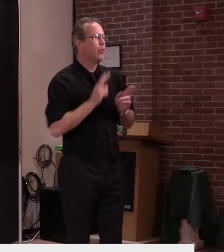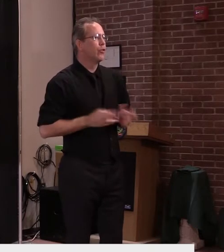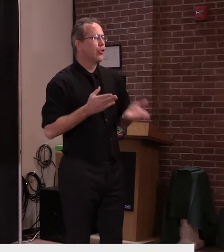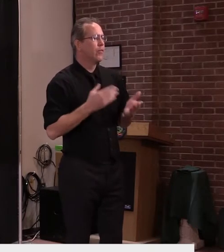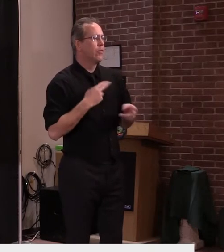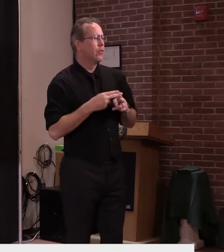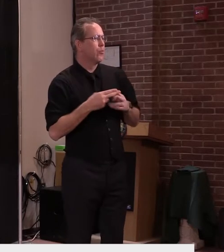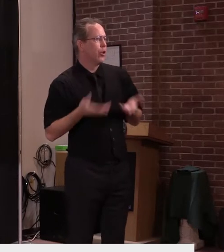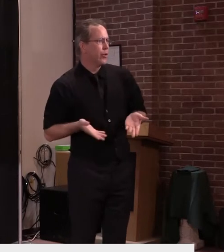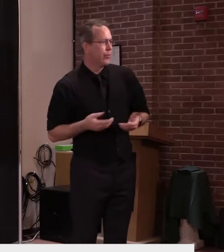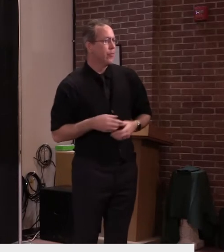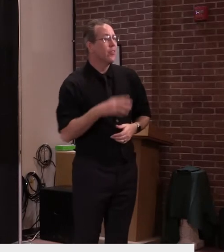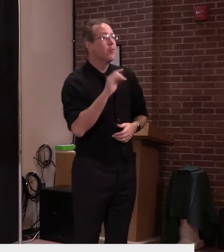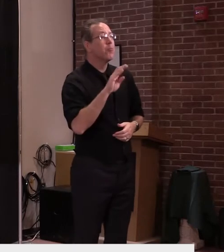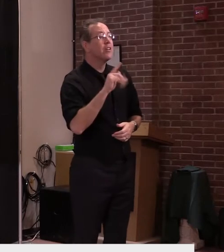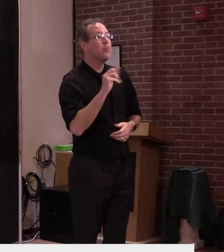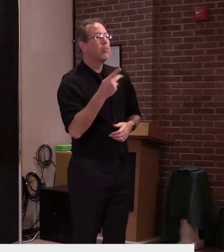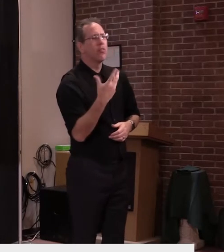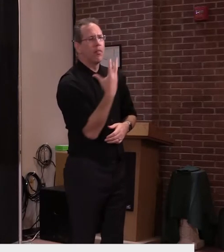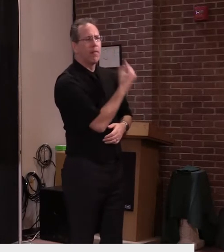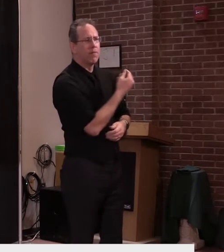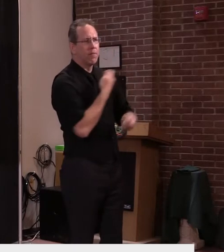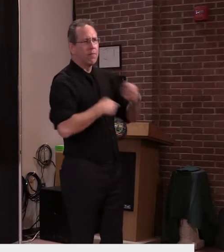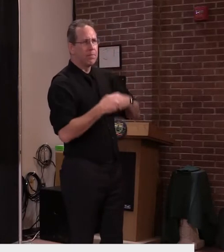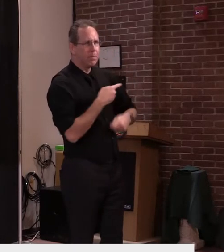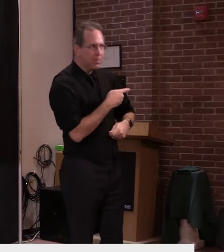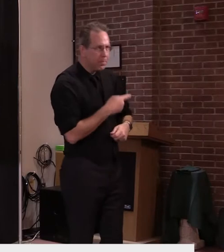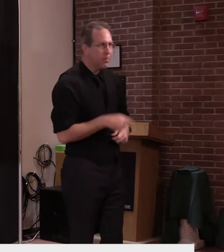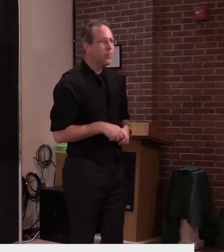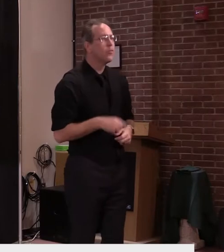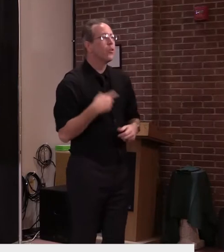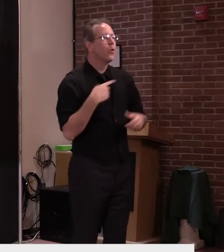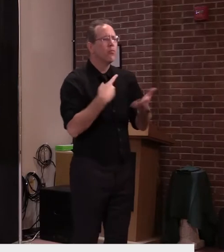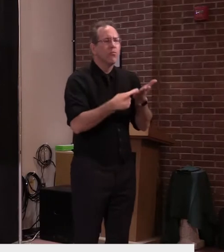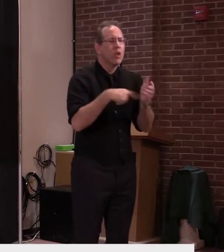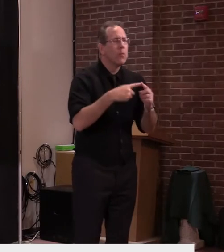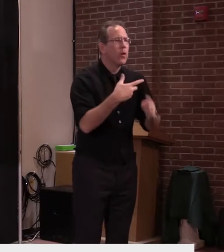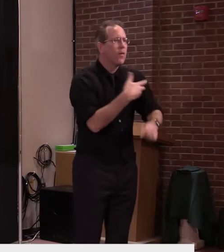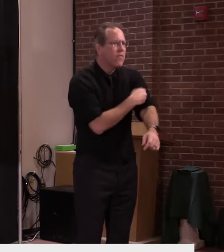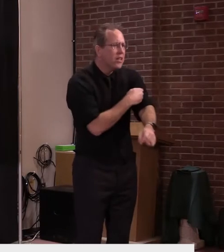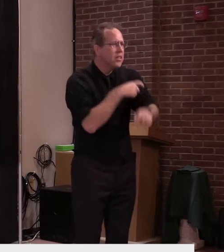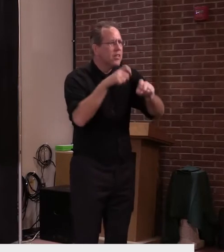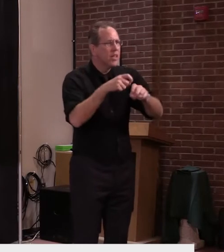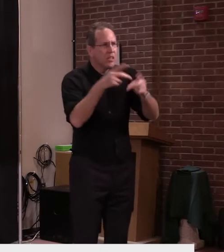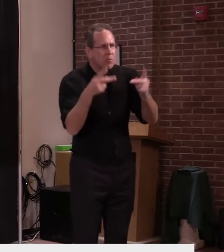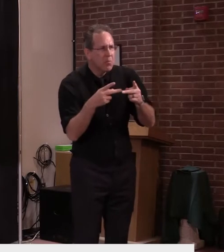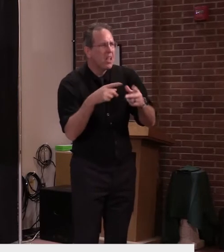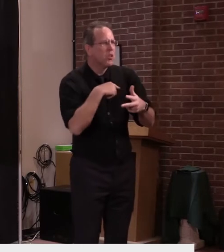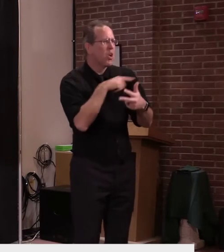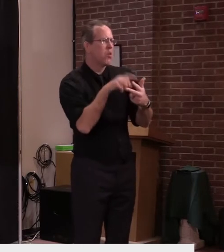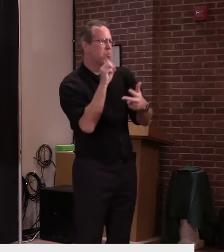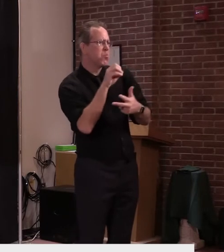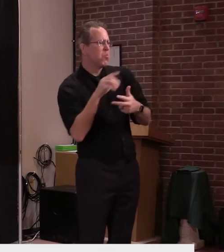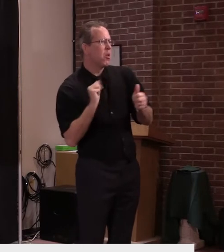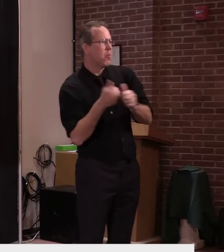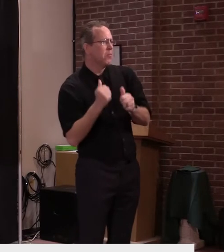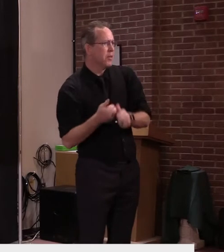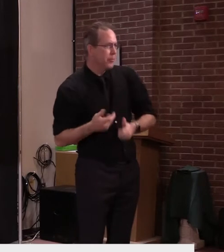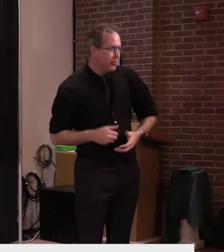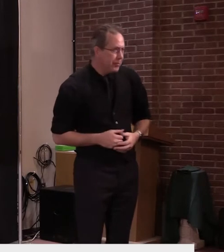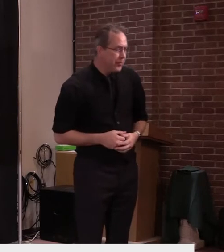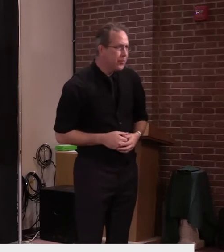on COVID-19 vaccines, testing, and hospital readiness. As of today,